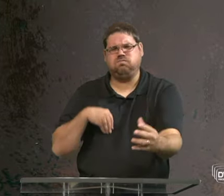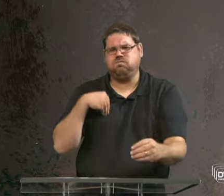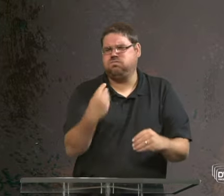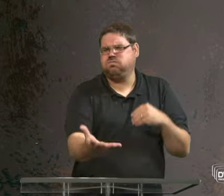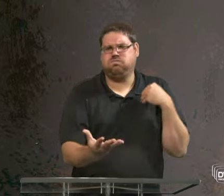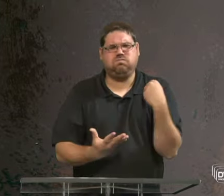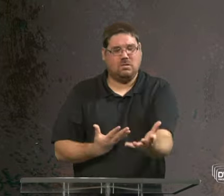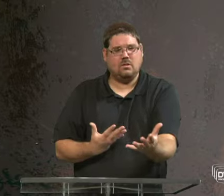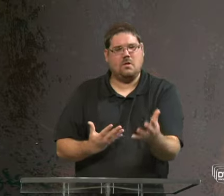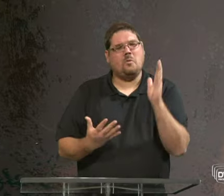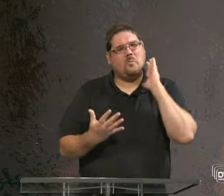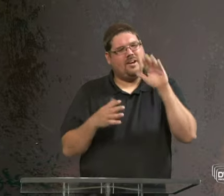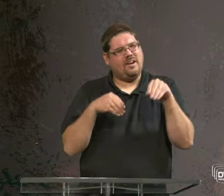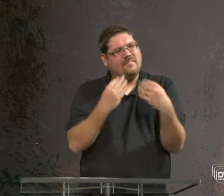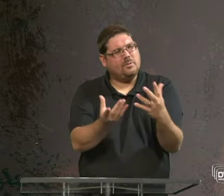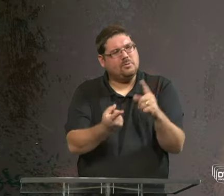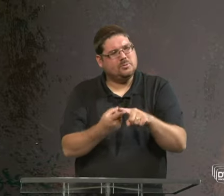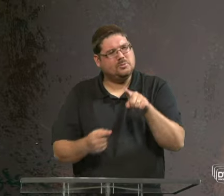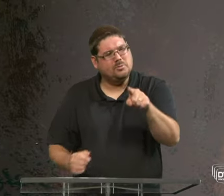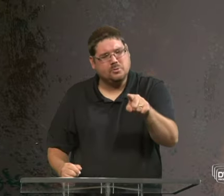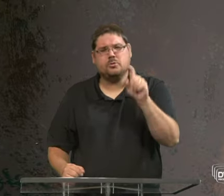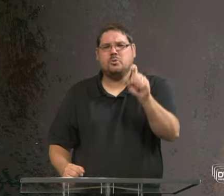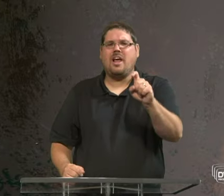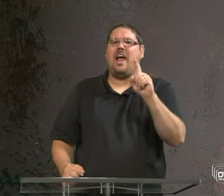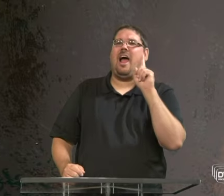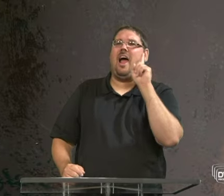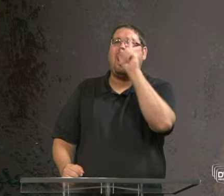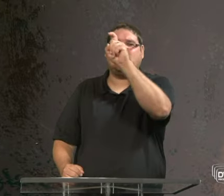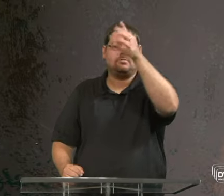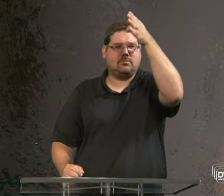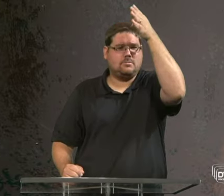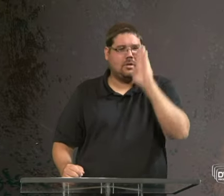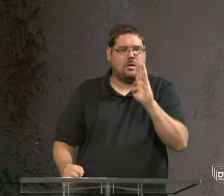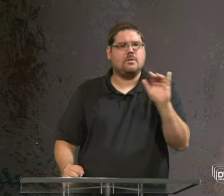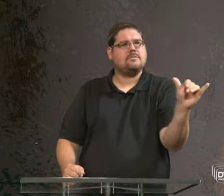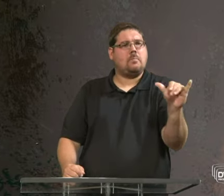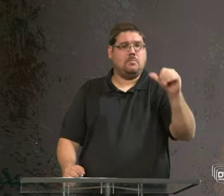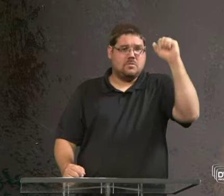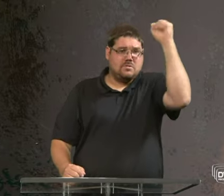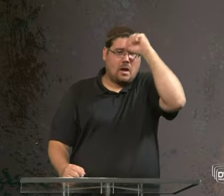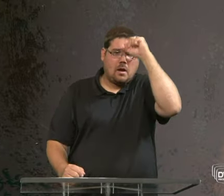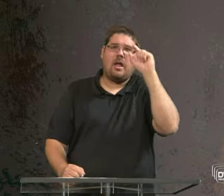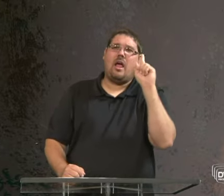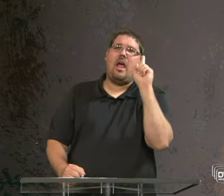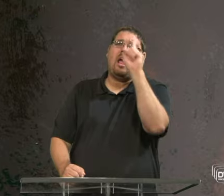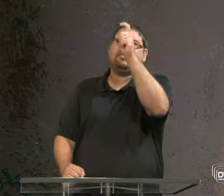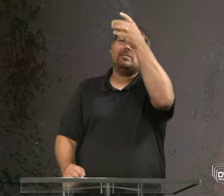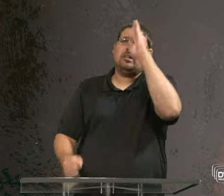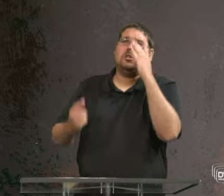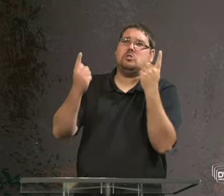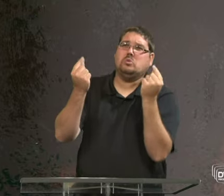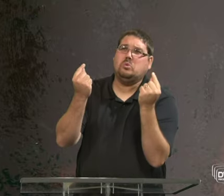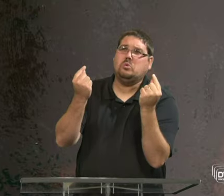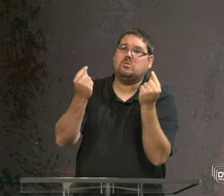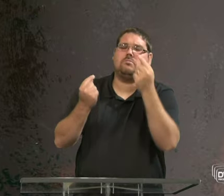liberally. He'll give and give whatever you need when you ask of God. That's